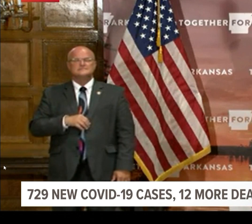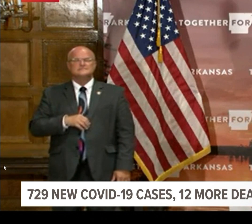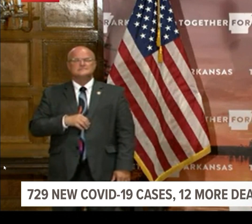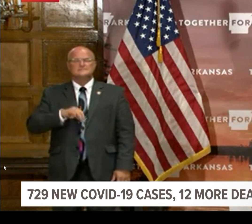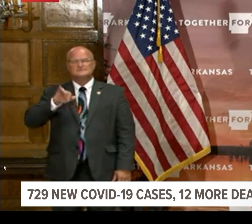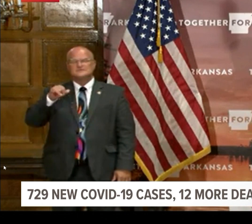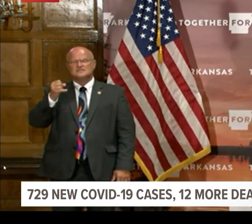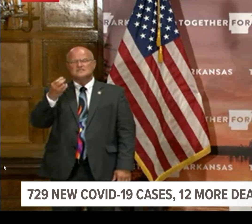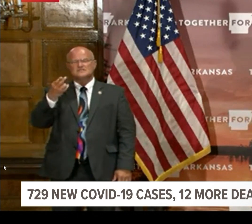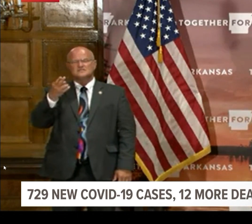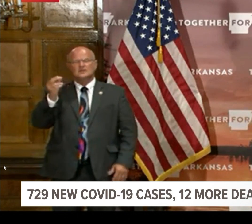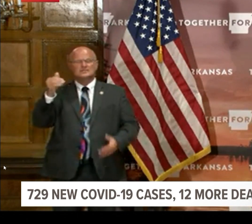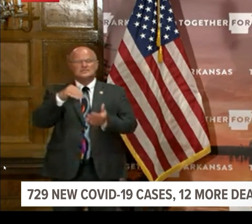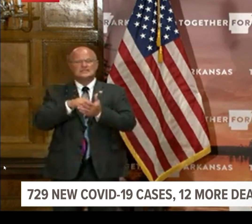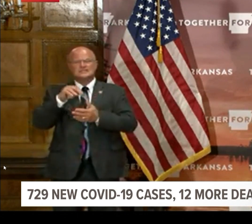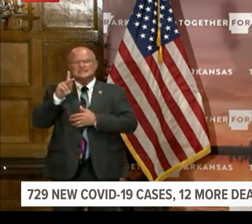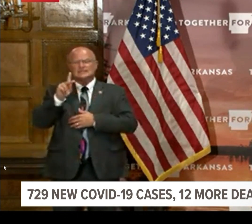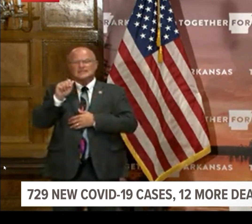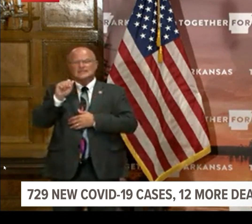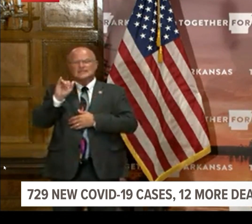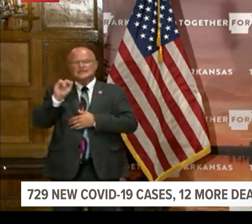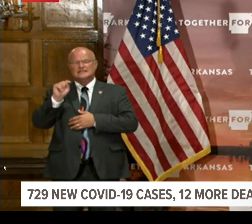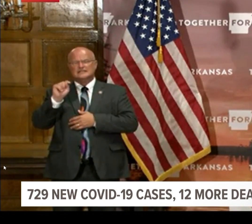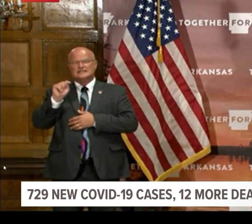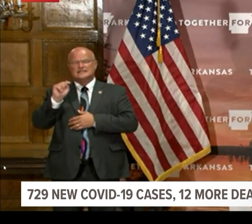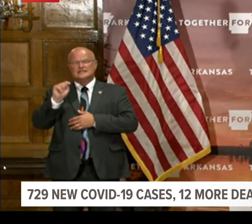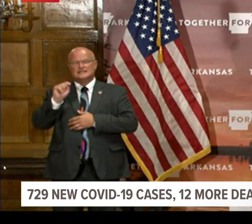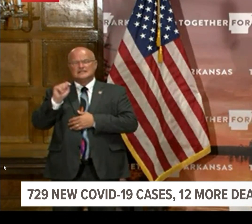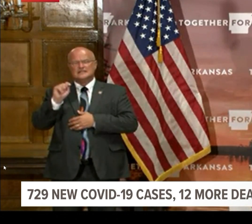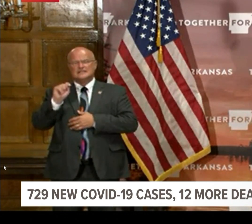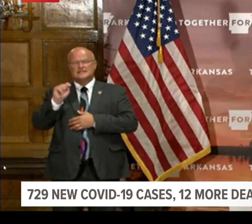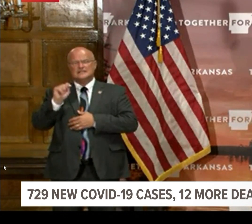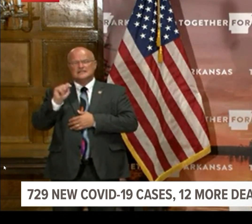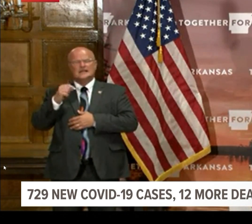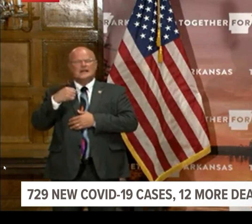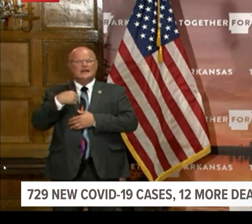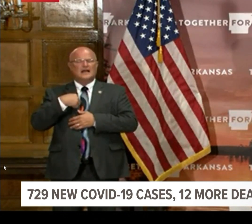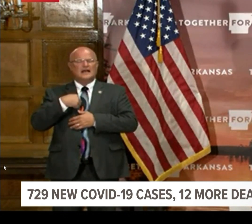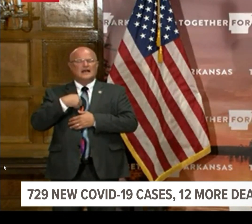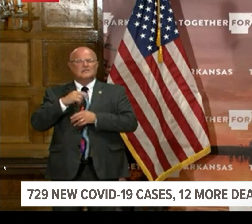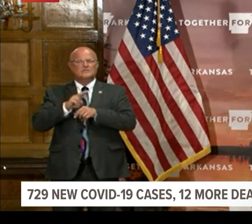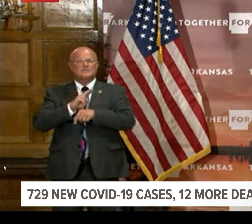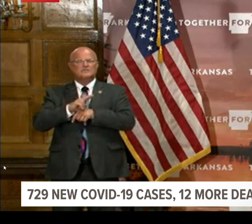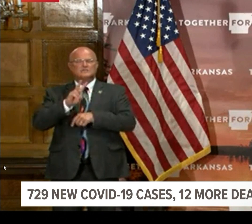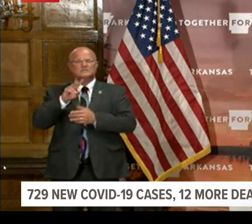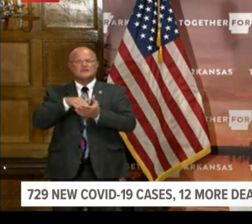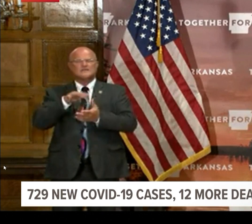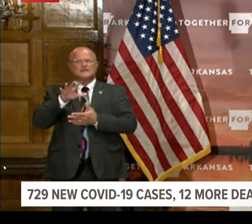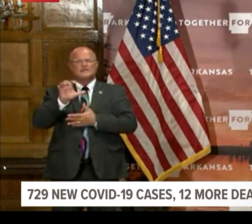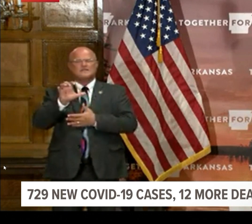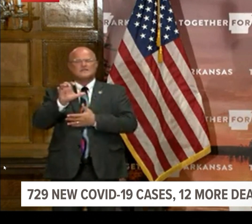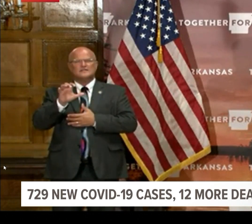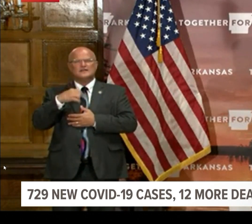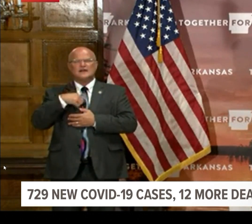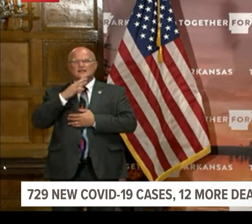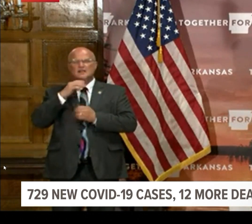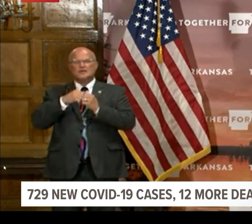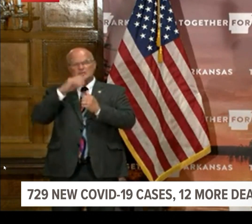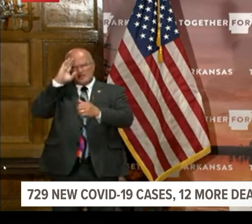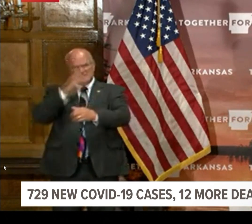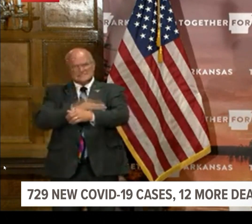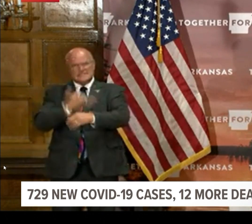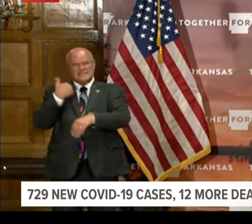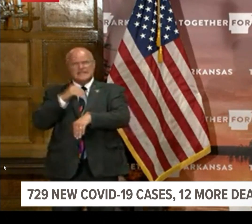at KEIT. I'm using the 25 number just simply because I went to orientation with my son last night, and